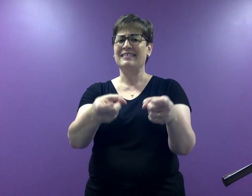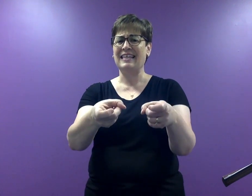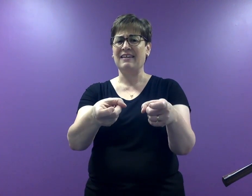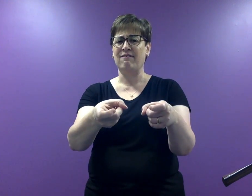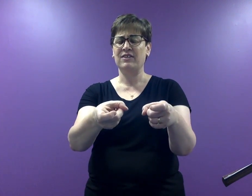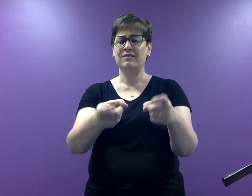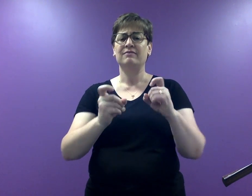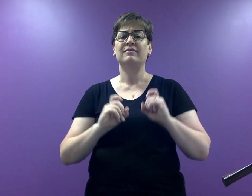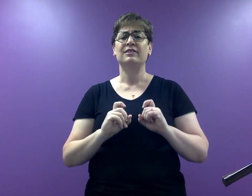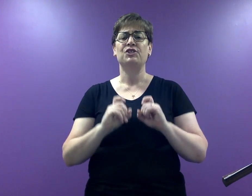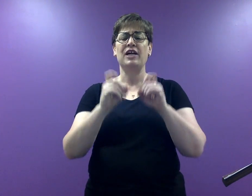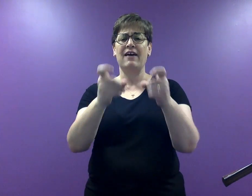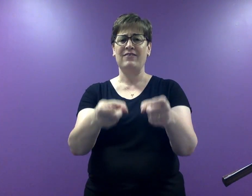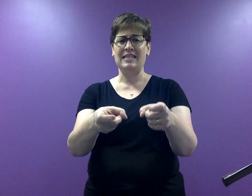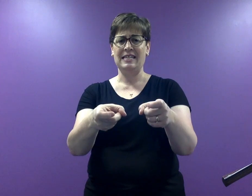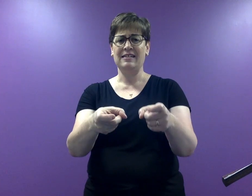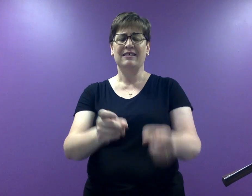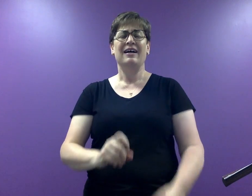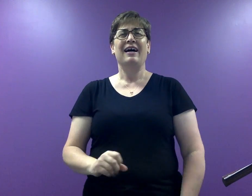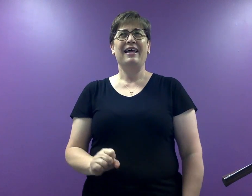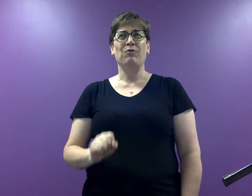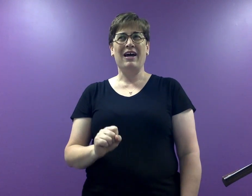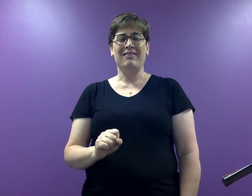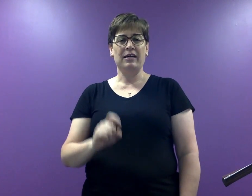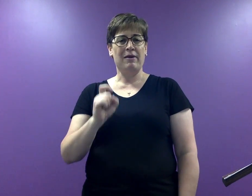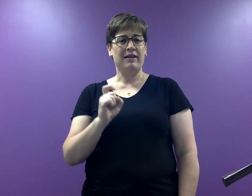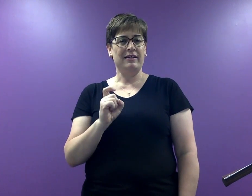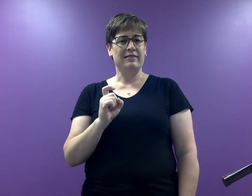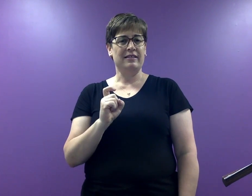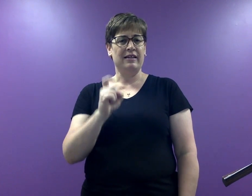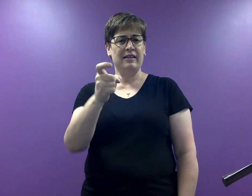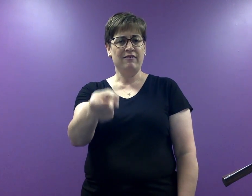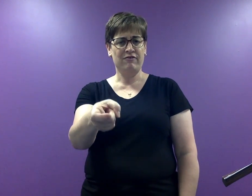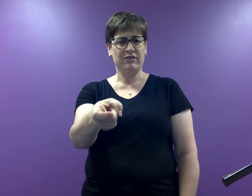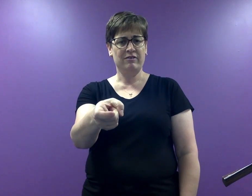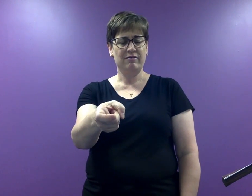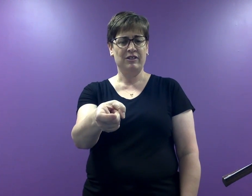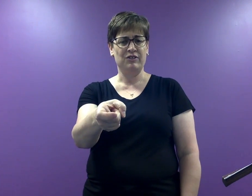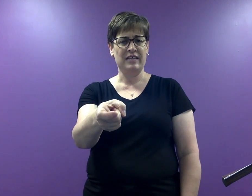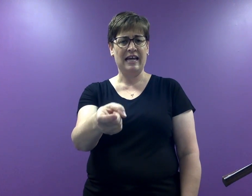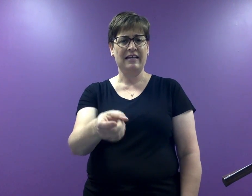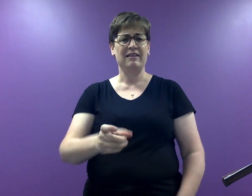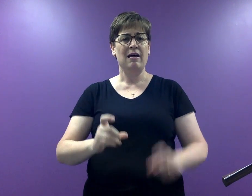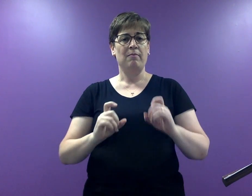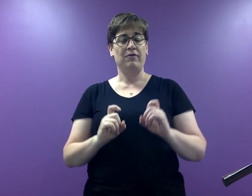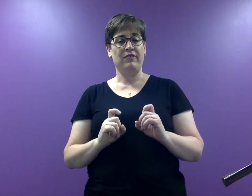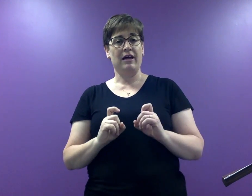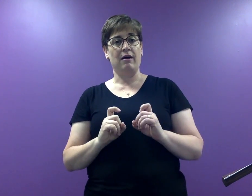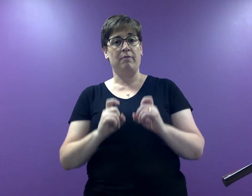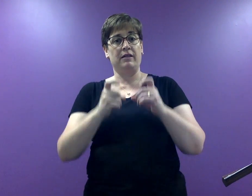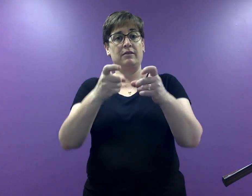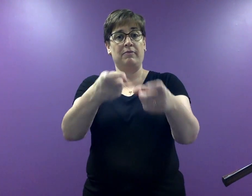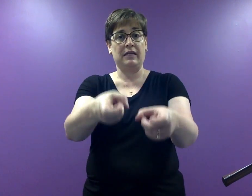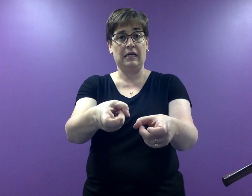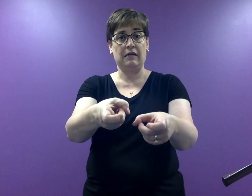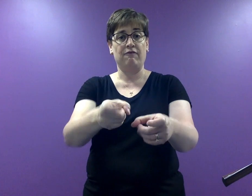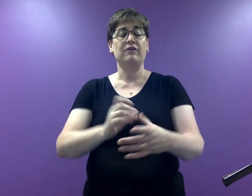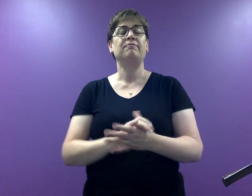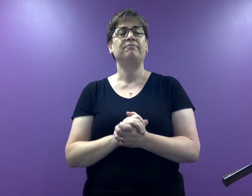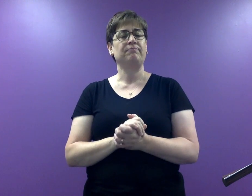give. Give. And the way I think about it is a gift you can just hand. But if you've got a big something to give, I